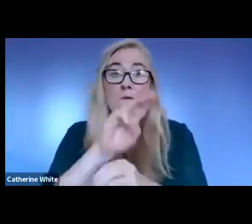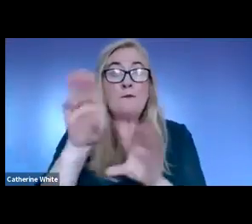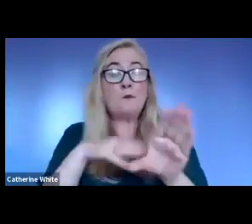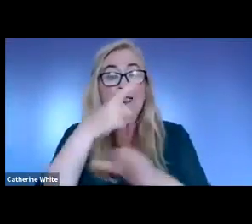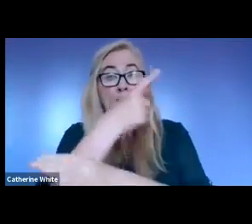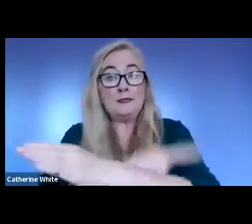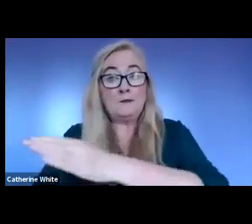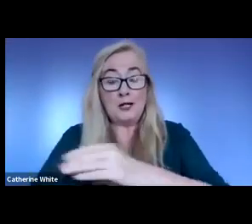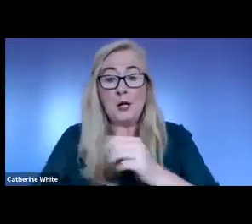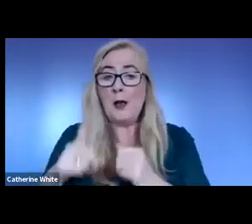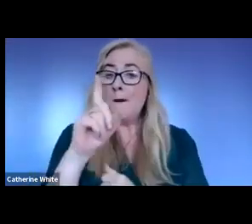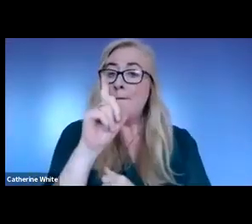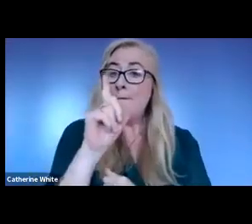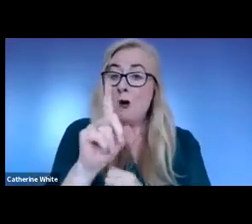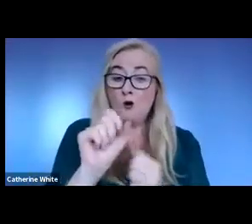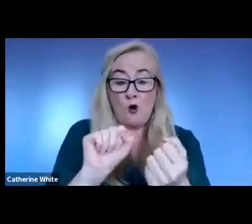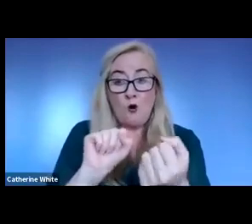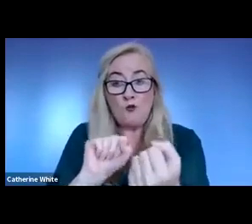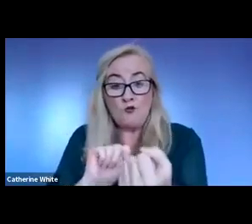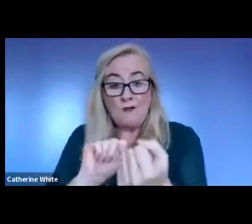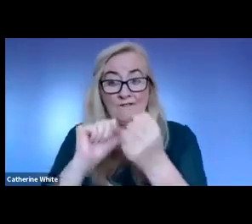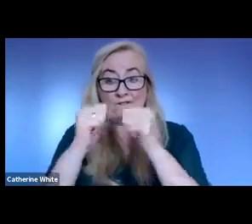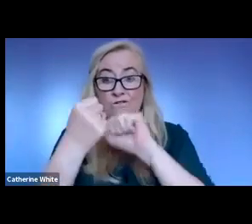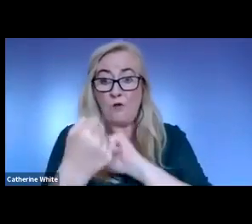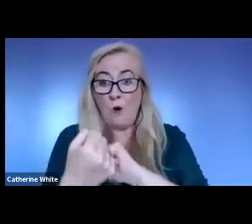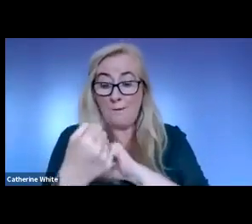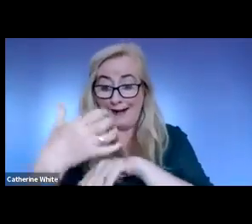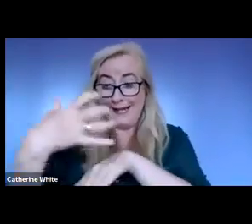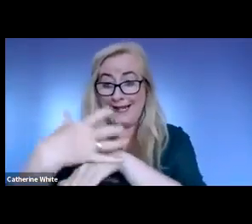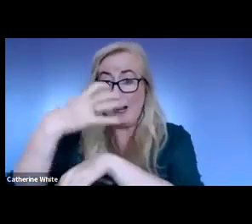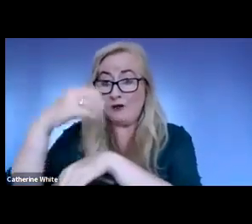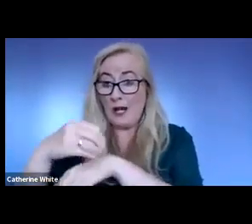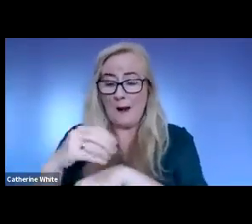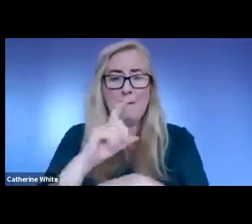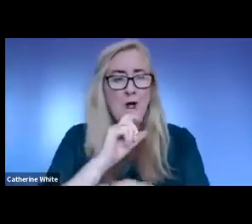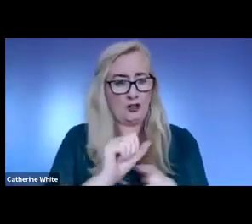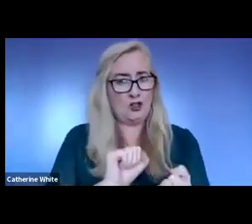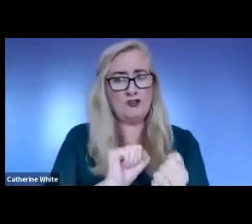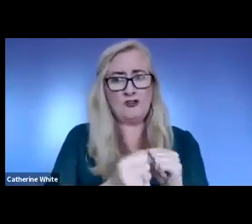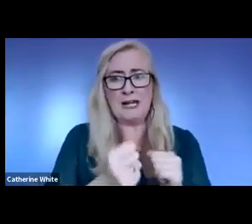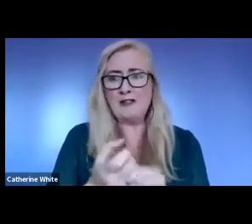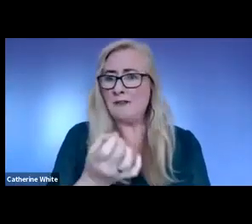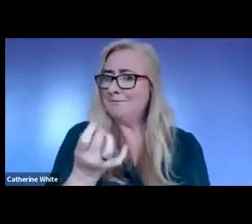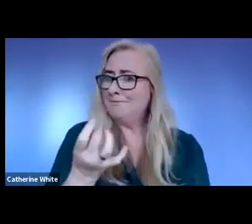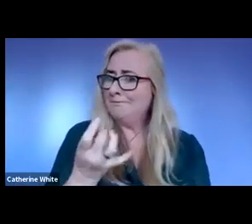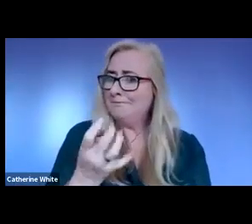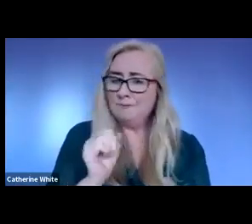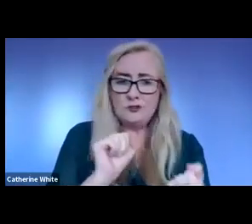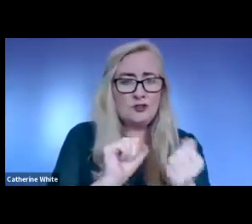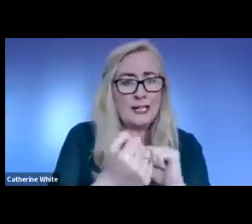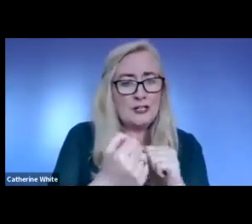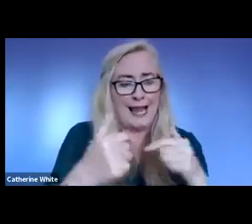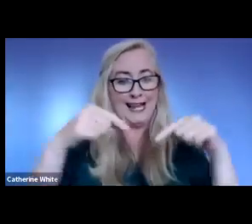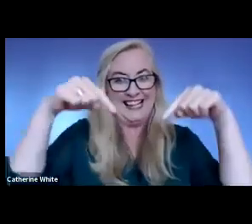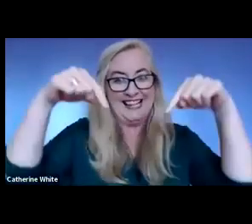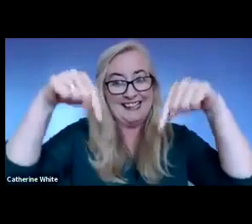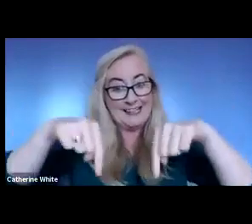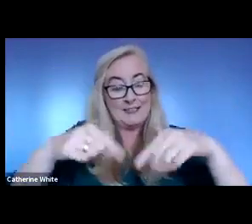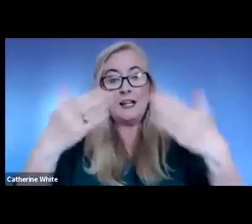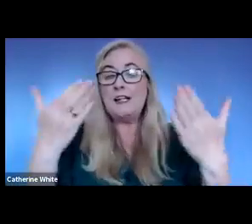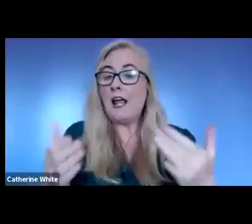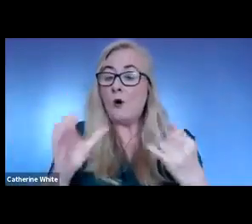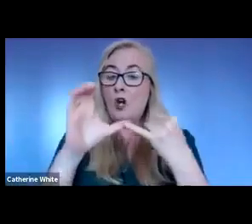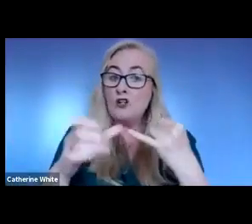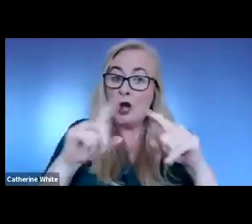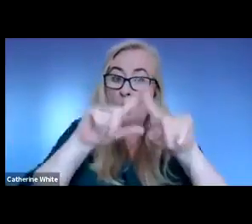But the reform movement goes on, but the change seems to be quite minimal. And I think this is now an opportunity for us